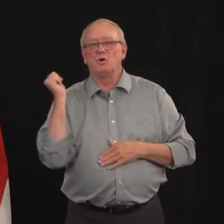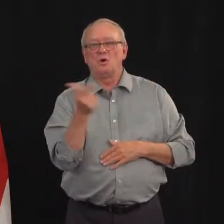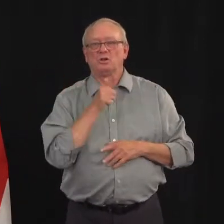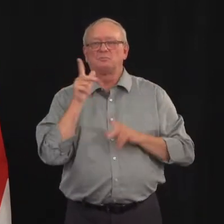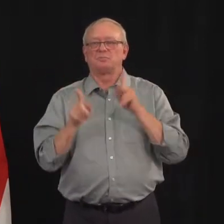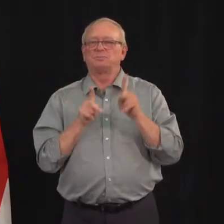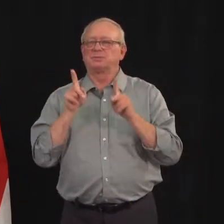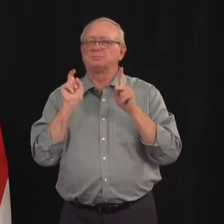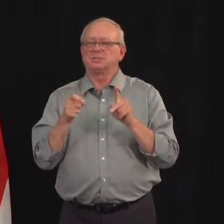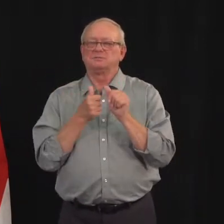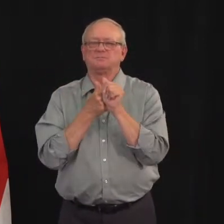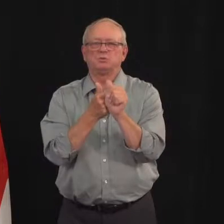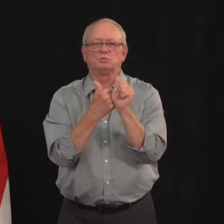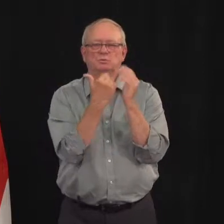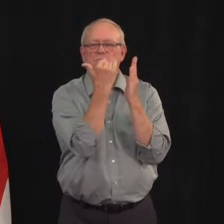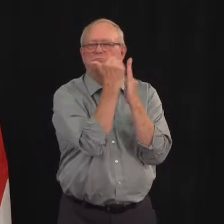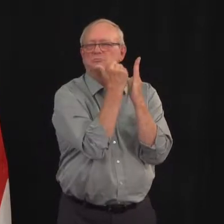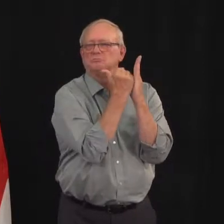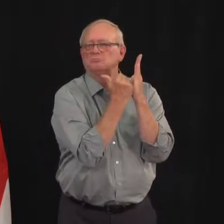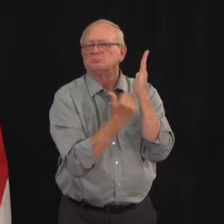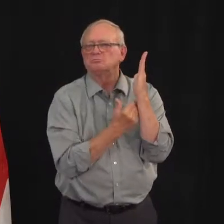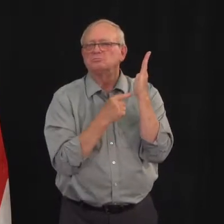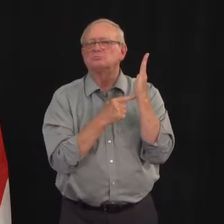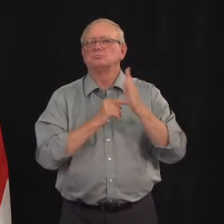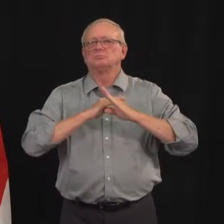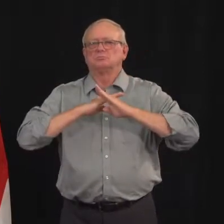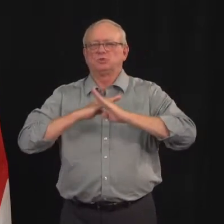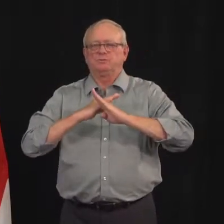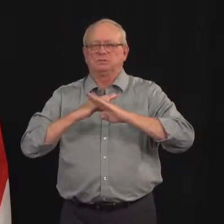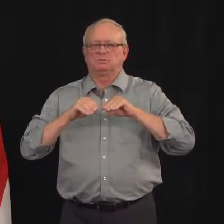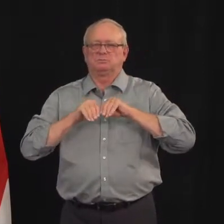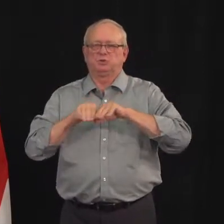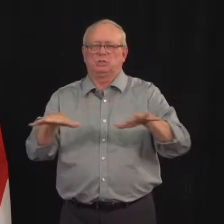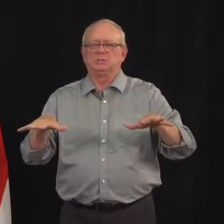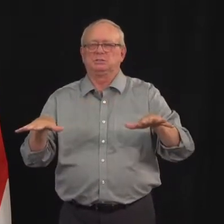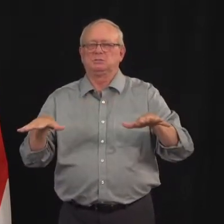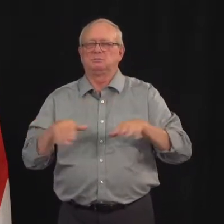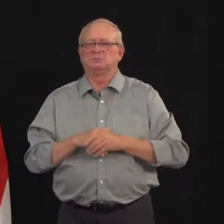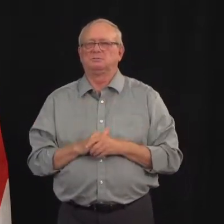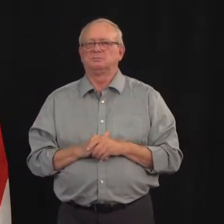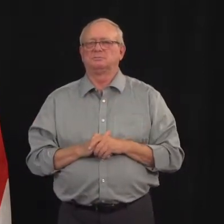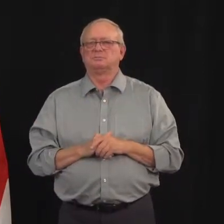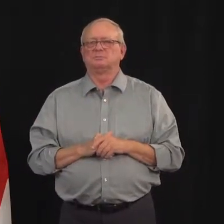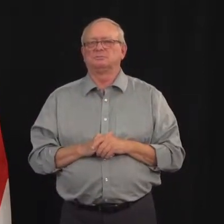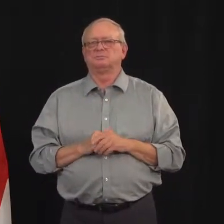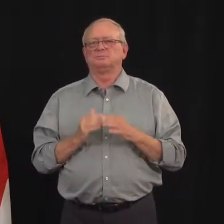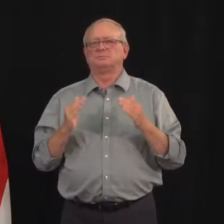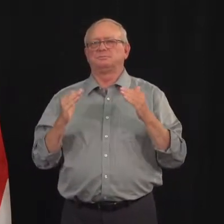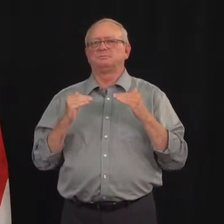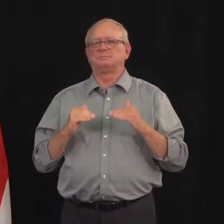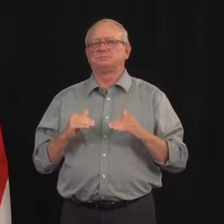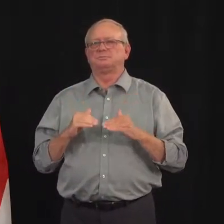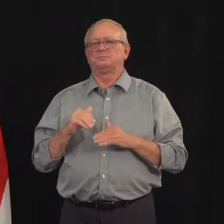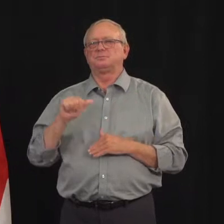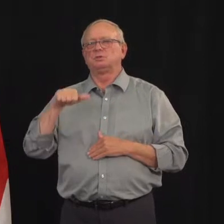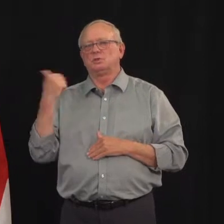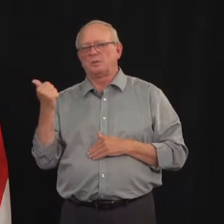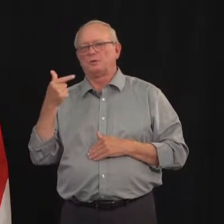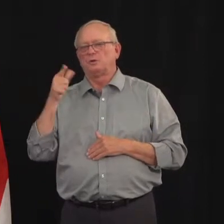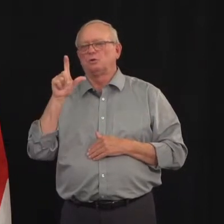spread. Operator, can you put through the next question, please? Next is Michael King with Global News. Go ahead,